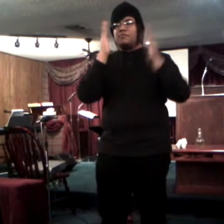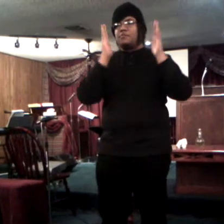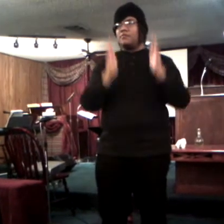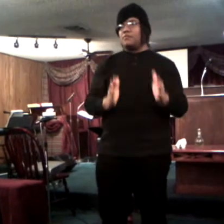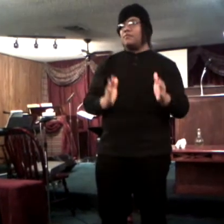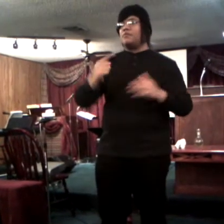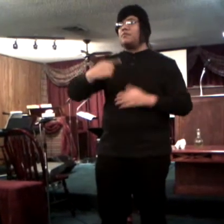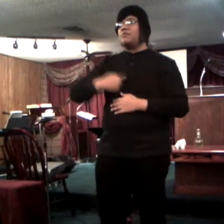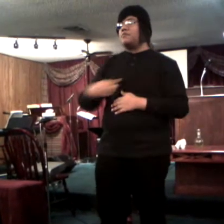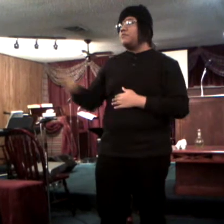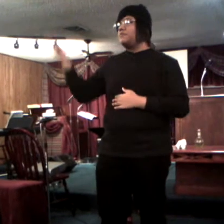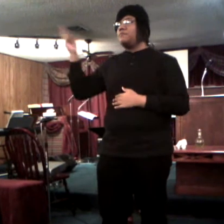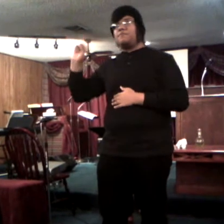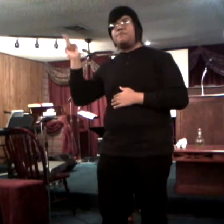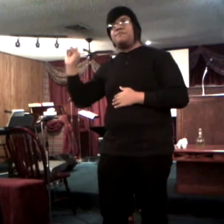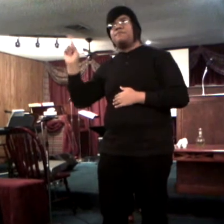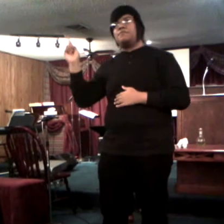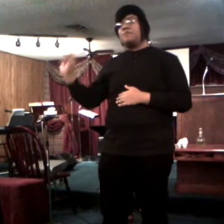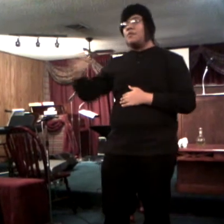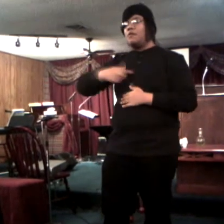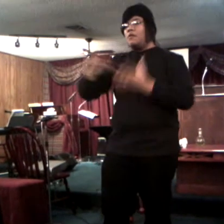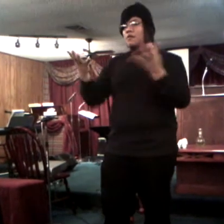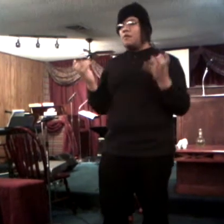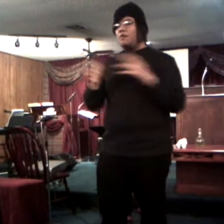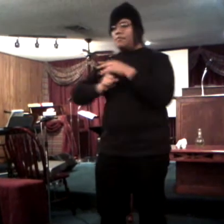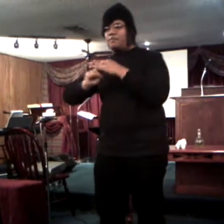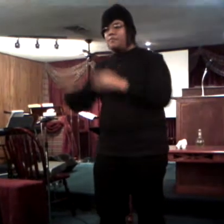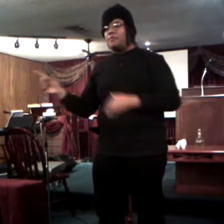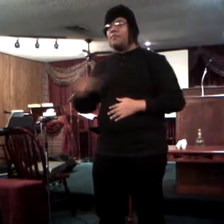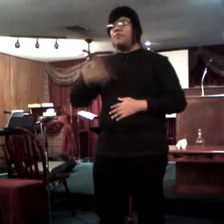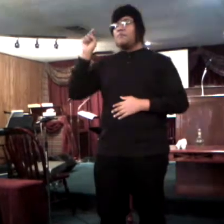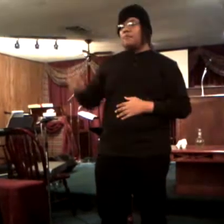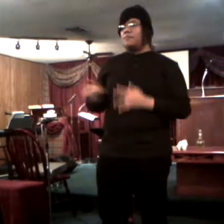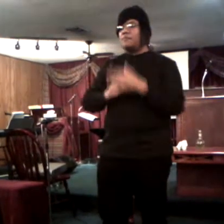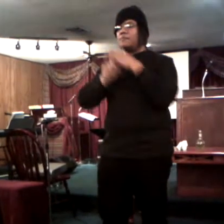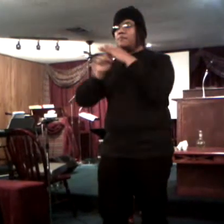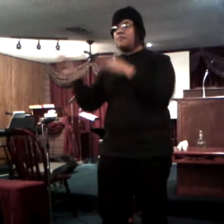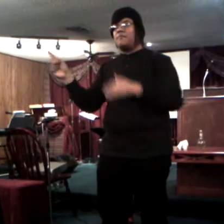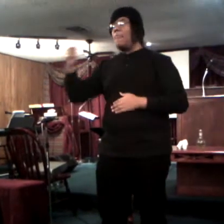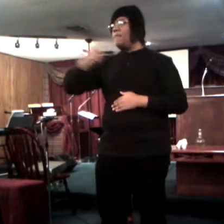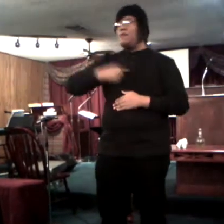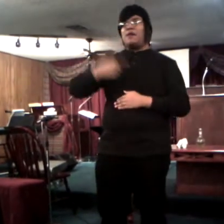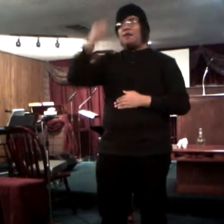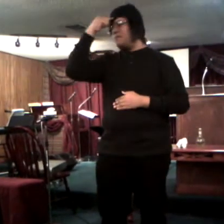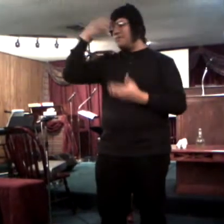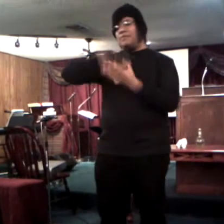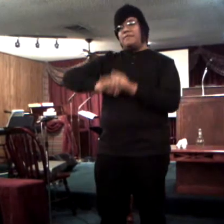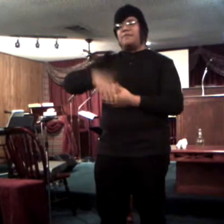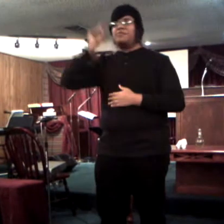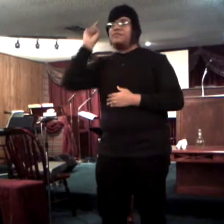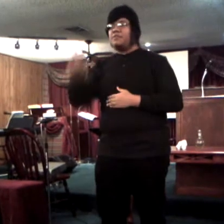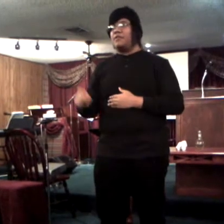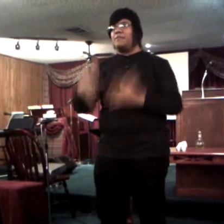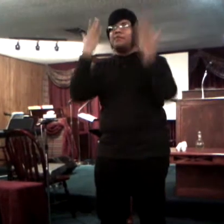skin cause I'm ready to I wanna break up, I found the way out I don't believe it's gotta be